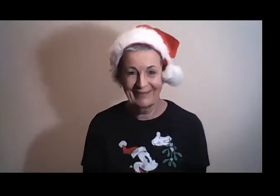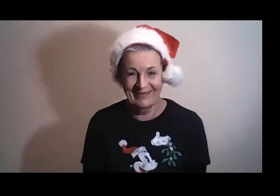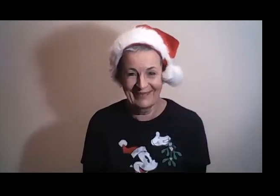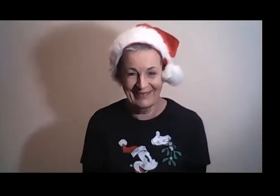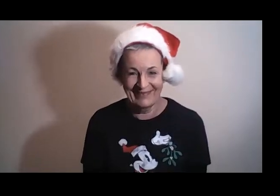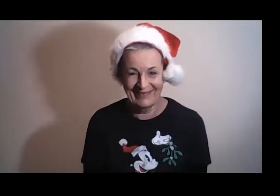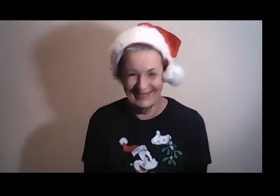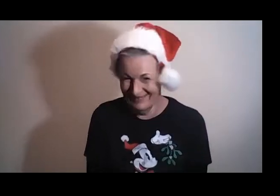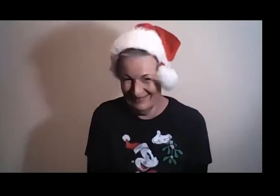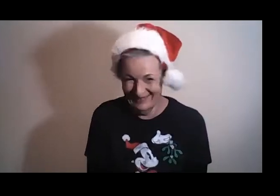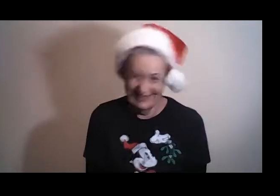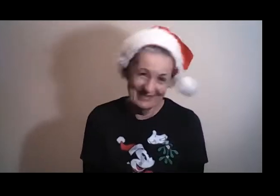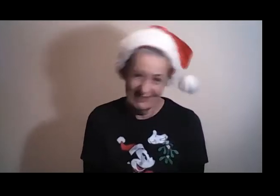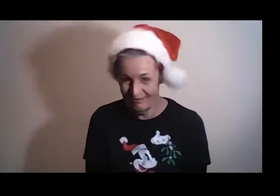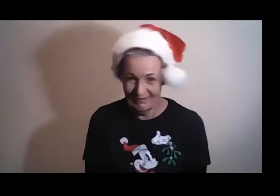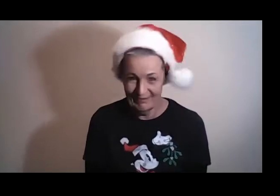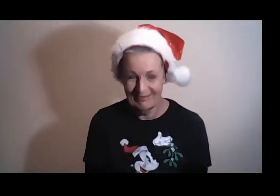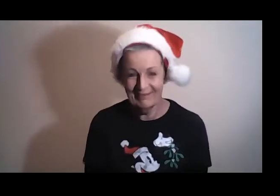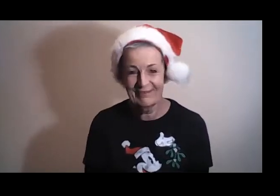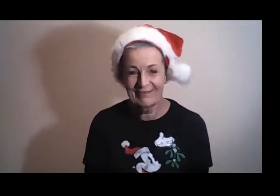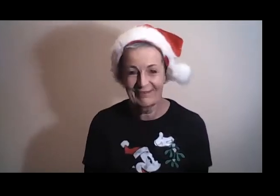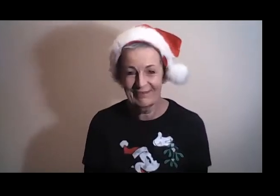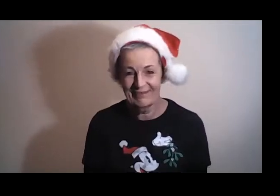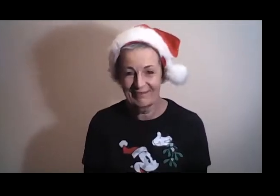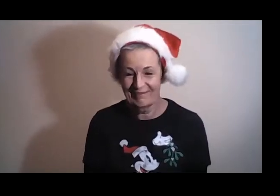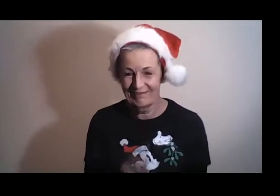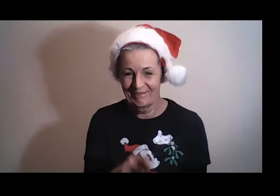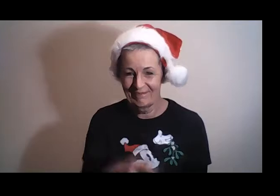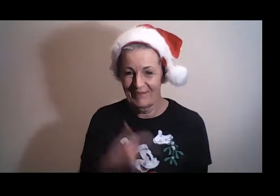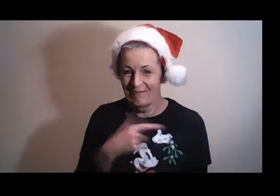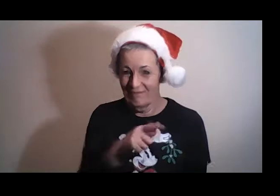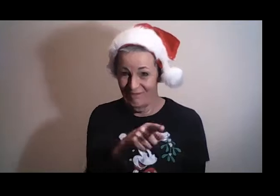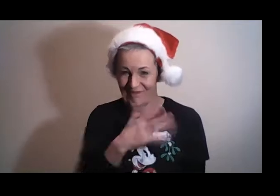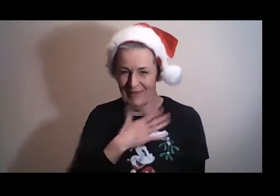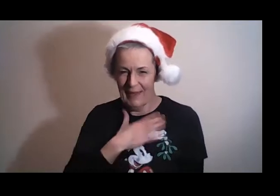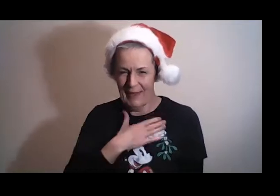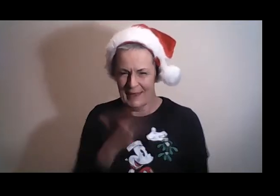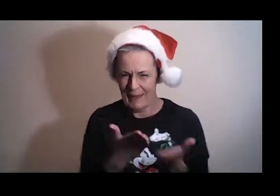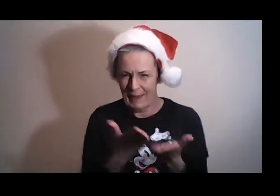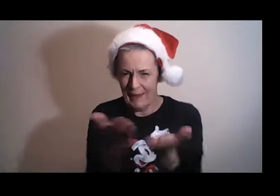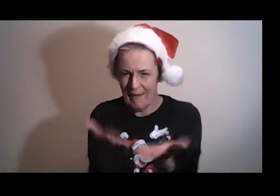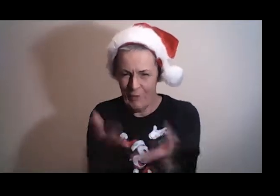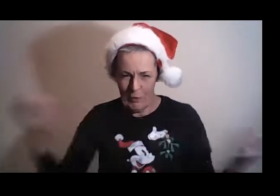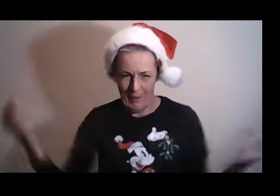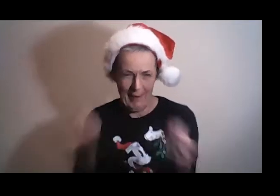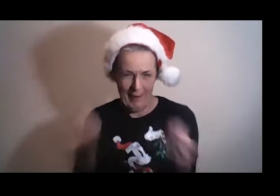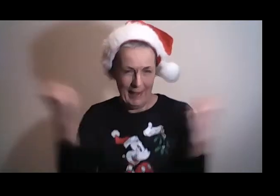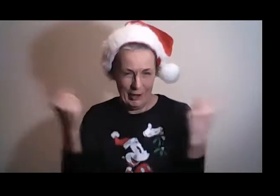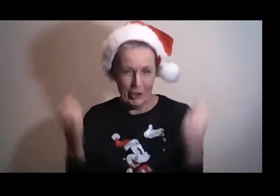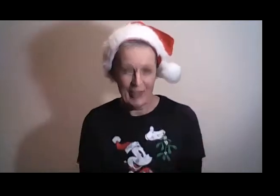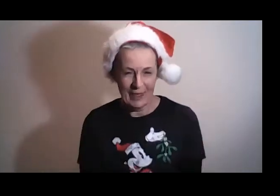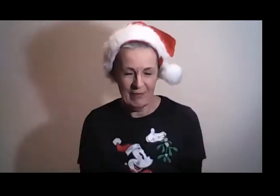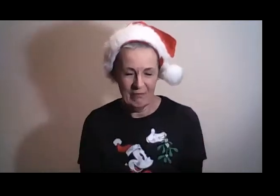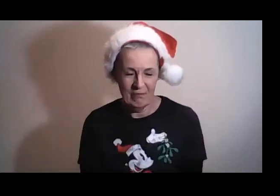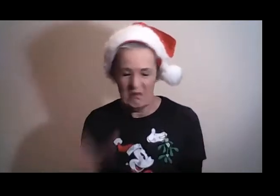I like to think that I'm giving you lots of good energy here and taking away anything that is not